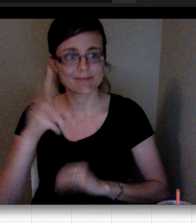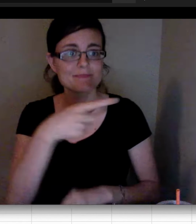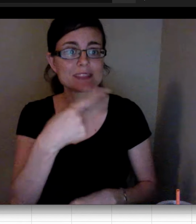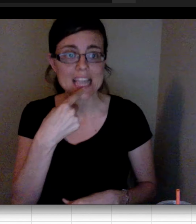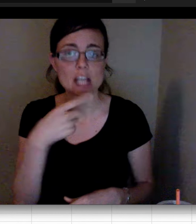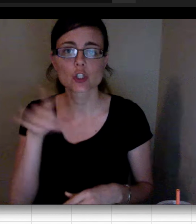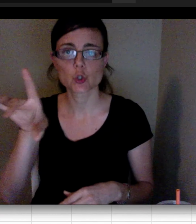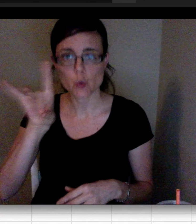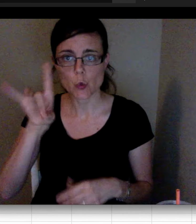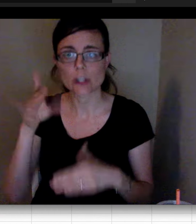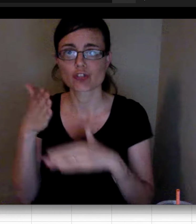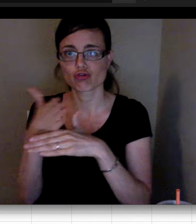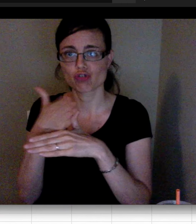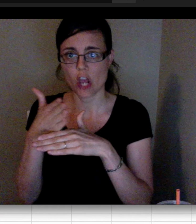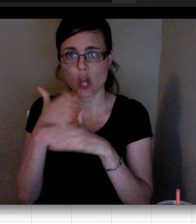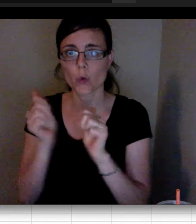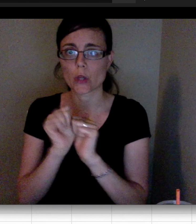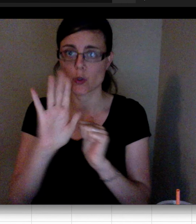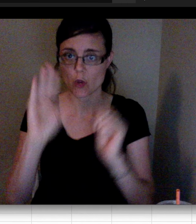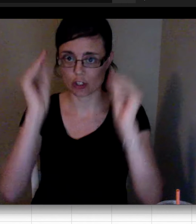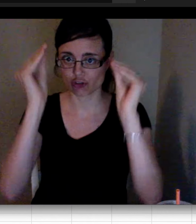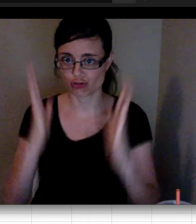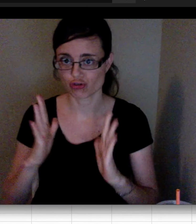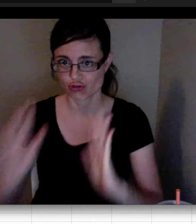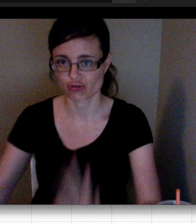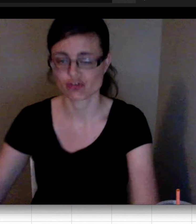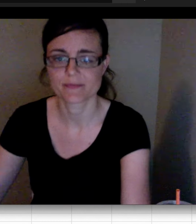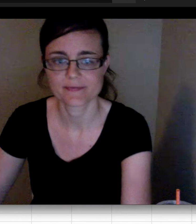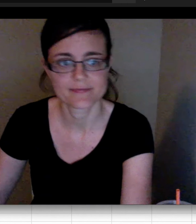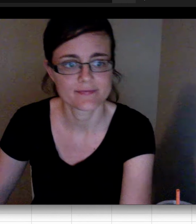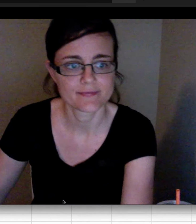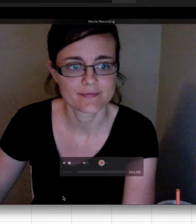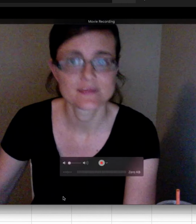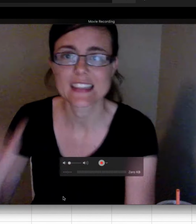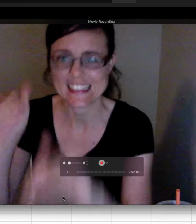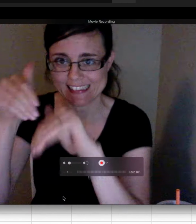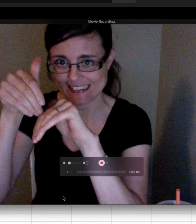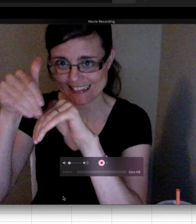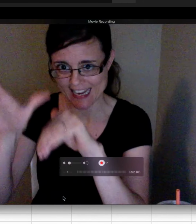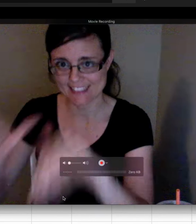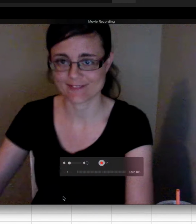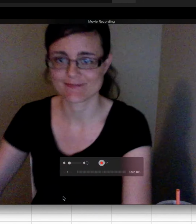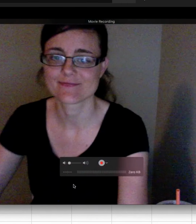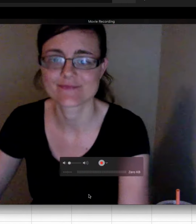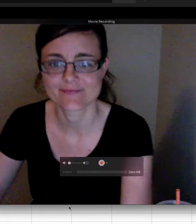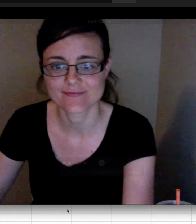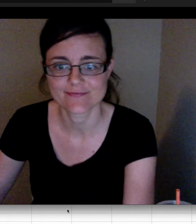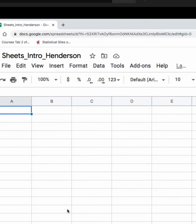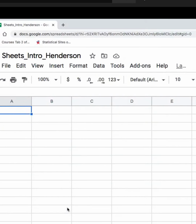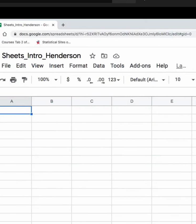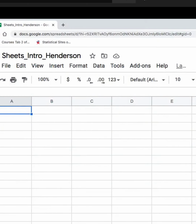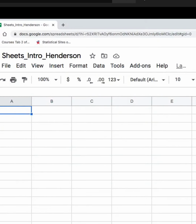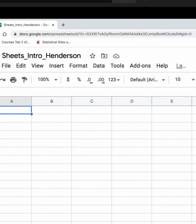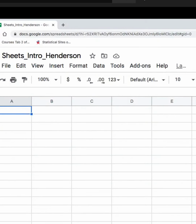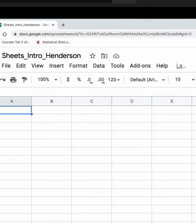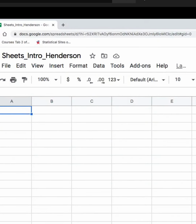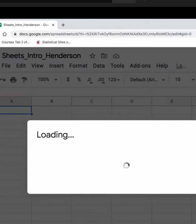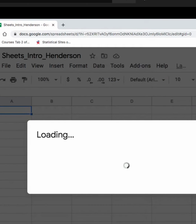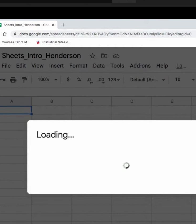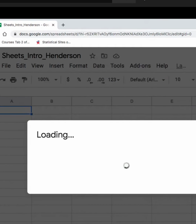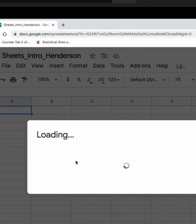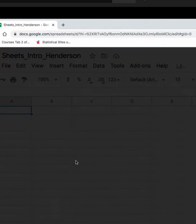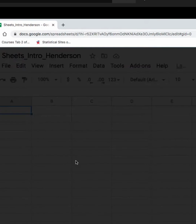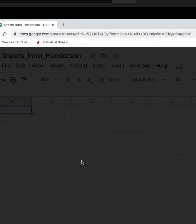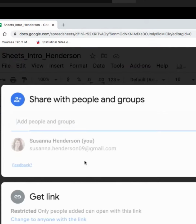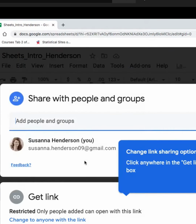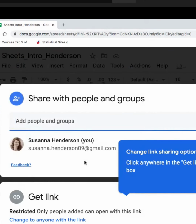Steps 1 through 5 are completed. Next go to 6. It says share with your instructor and